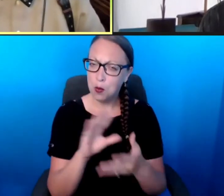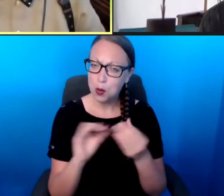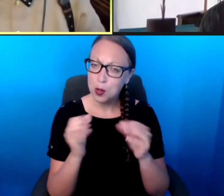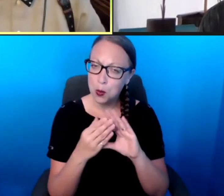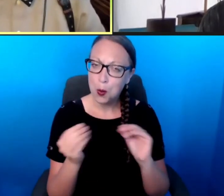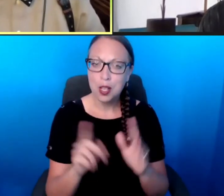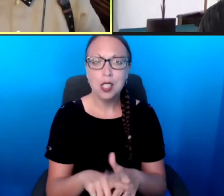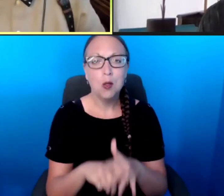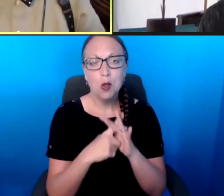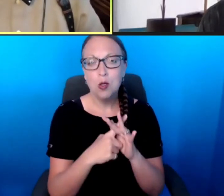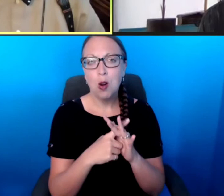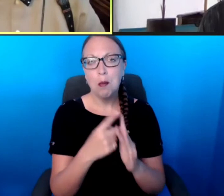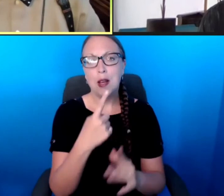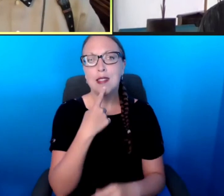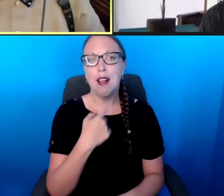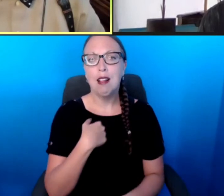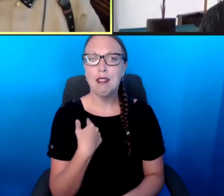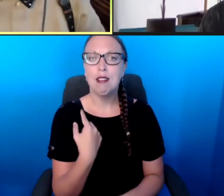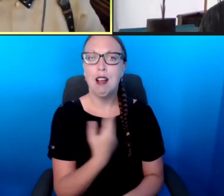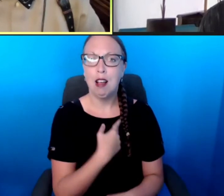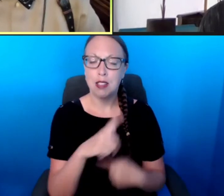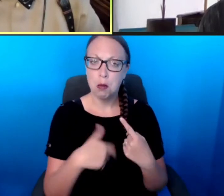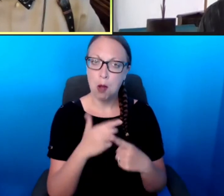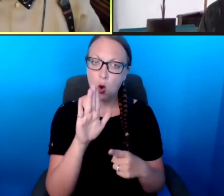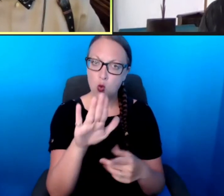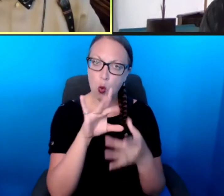about your relationship with your father?